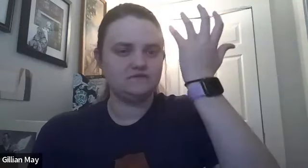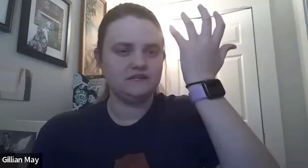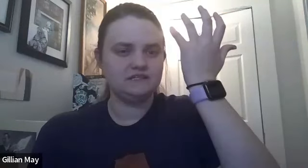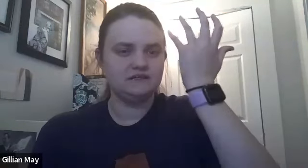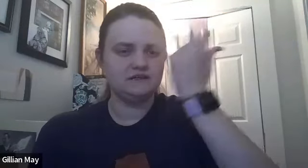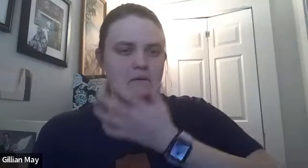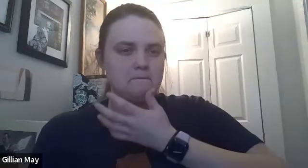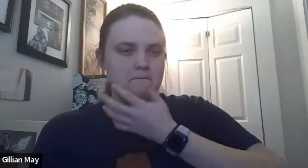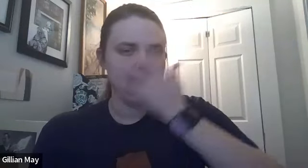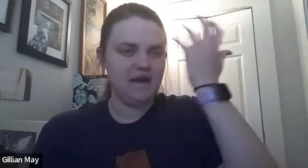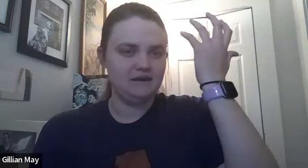your face, mad,